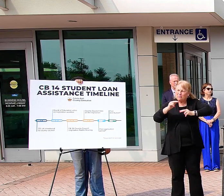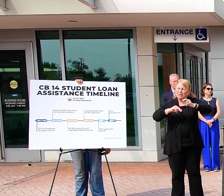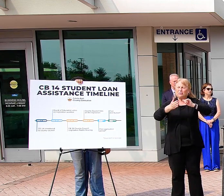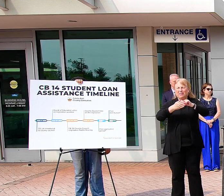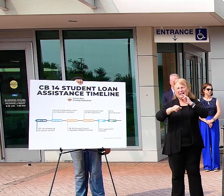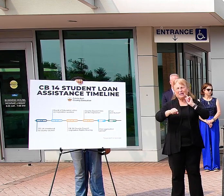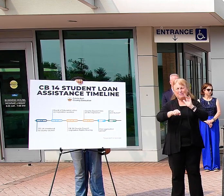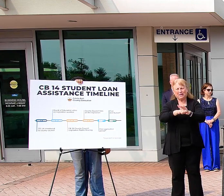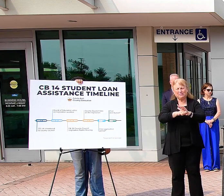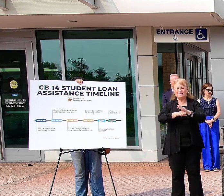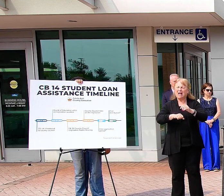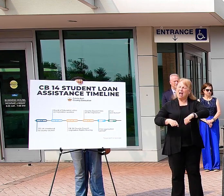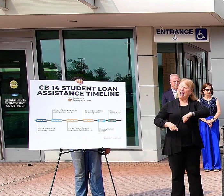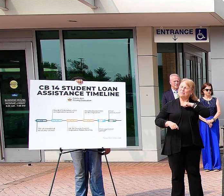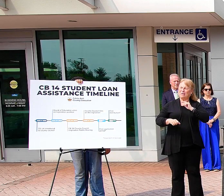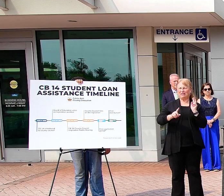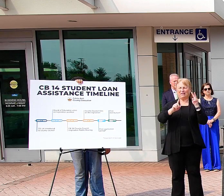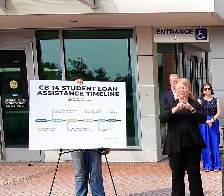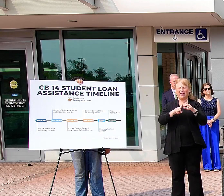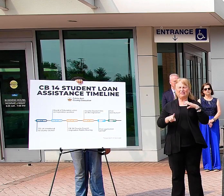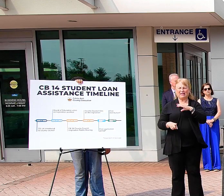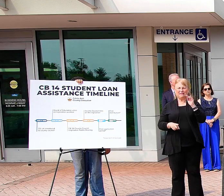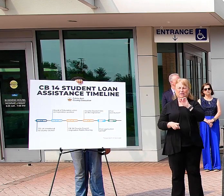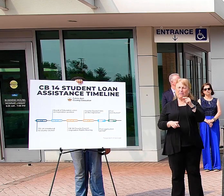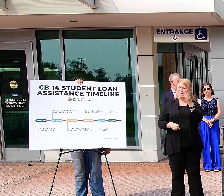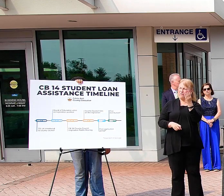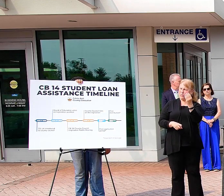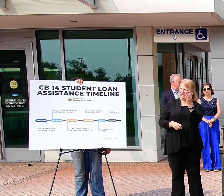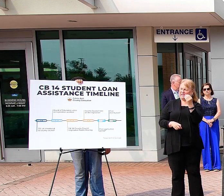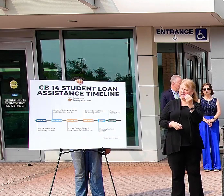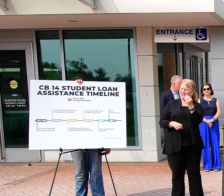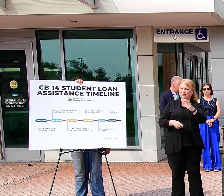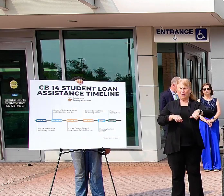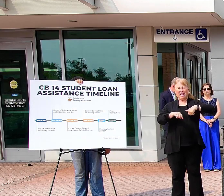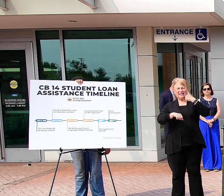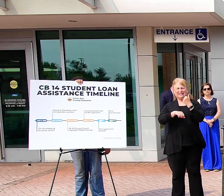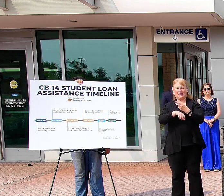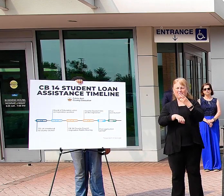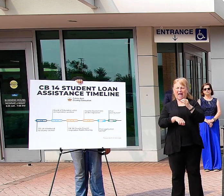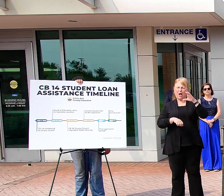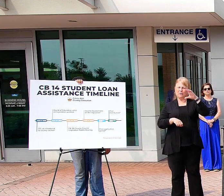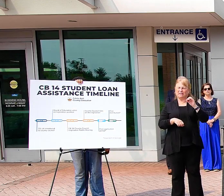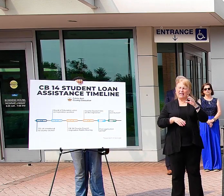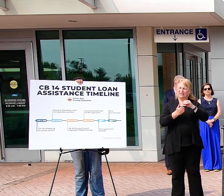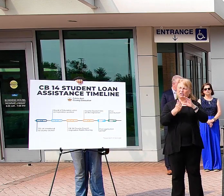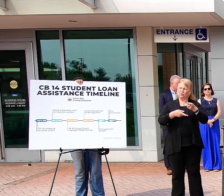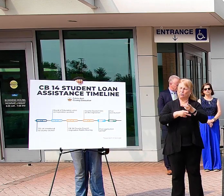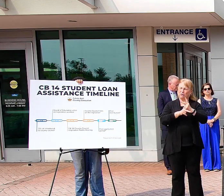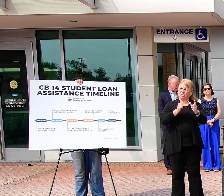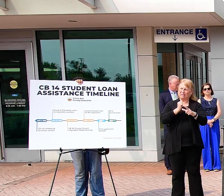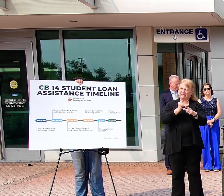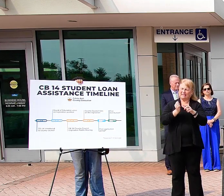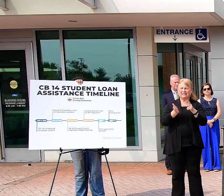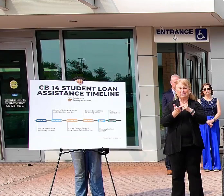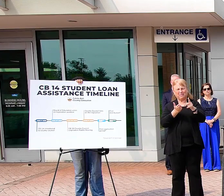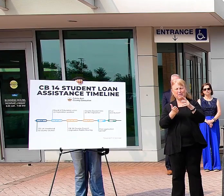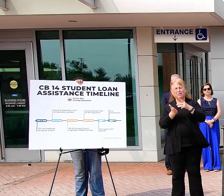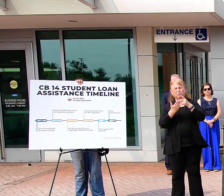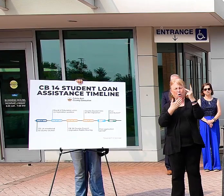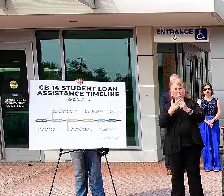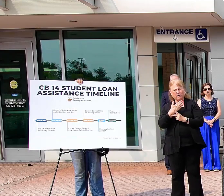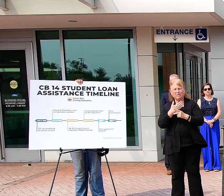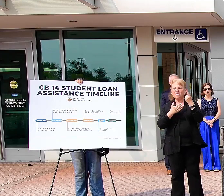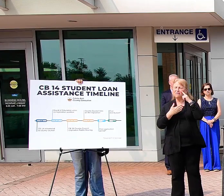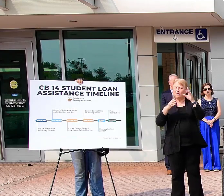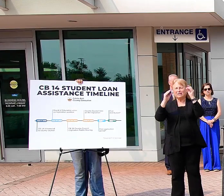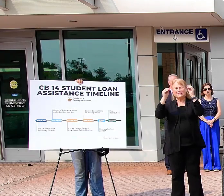upon that commitment, I proudly filed Council Bill 14, which would establish the Howard County Student Loan Assistance Repayment Program